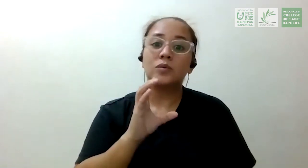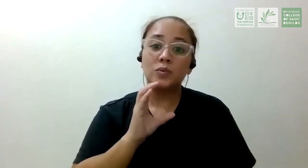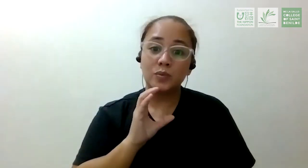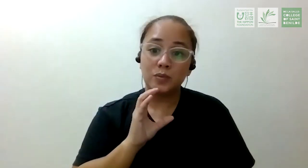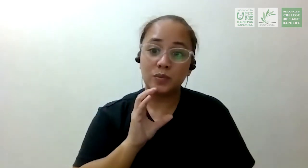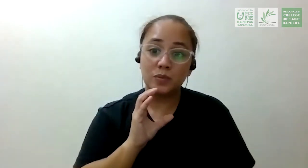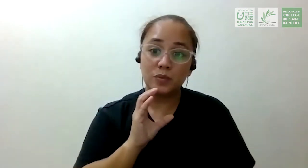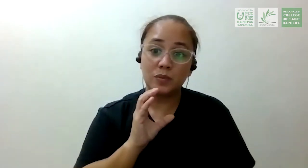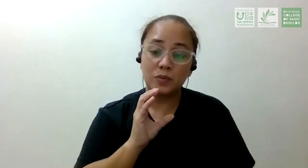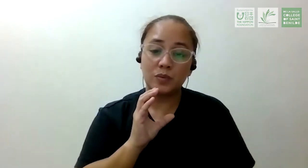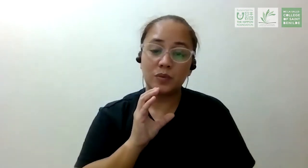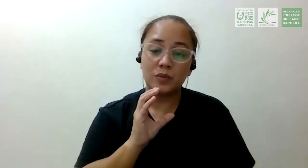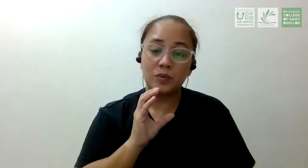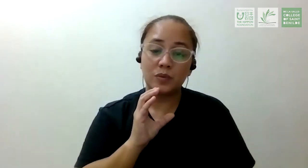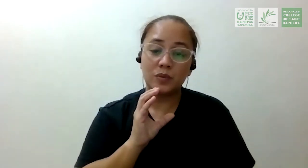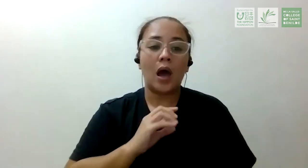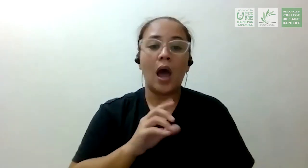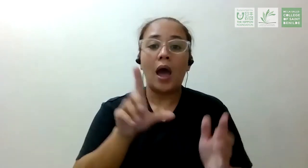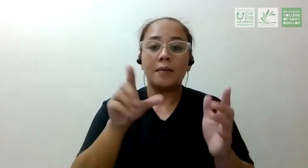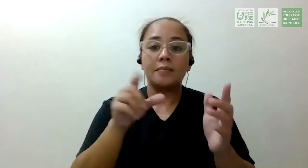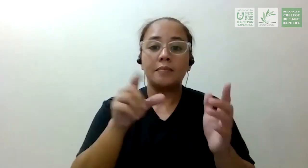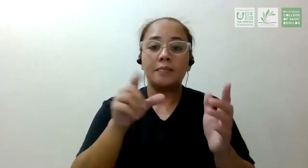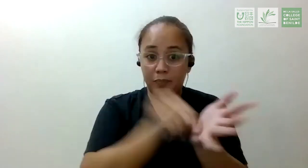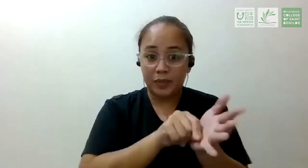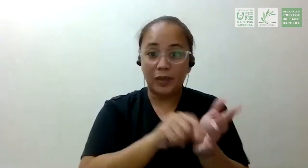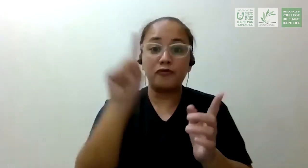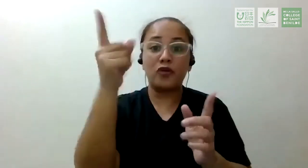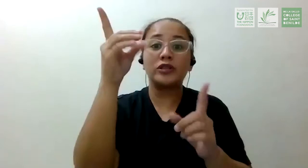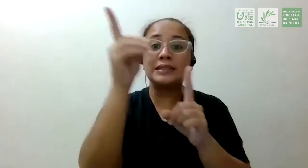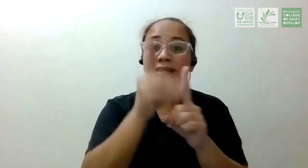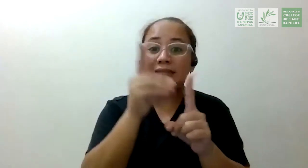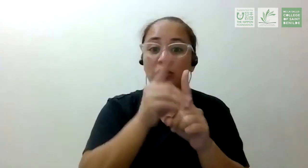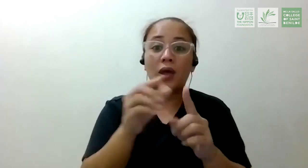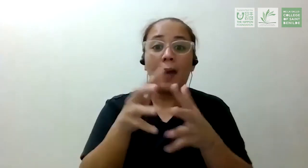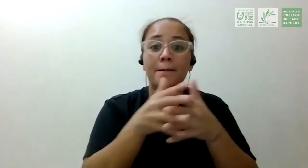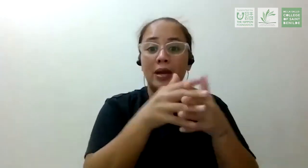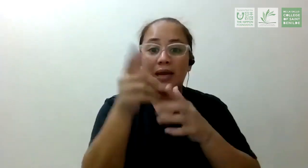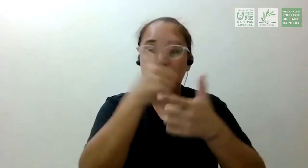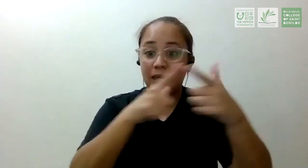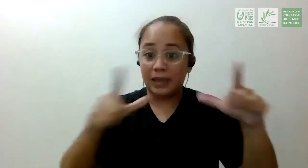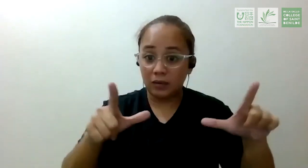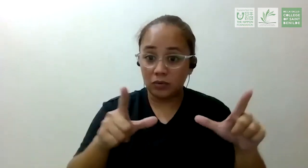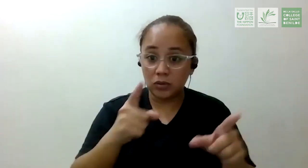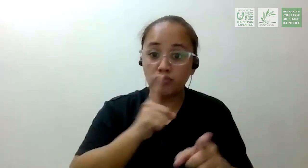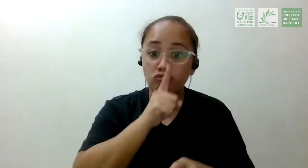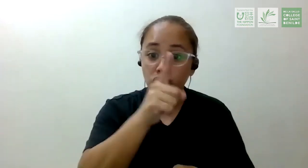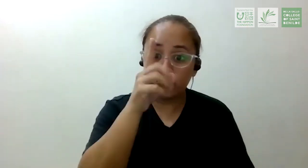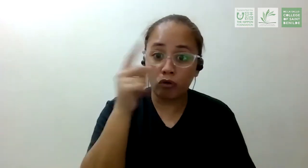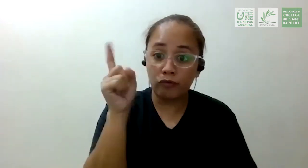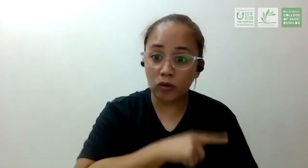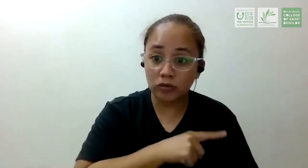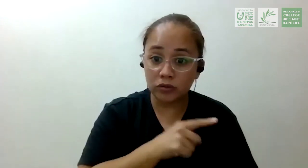Cronenberg published the first Dictionary of American Sign Language. Is that true or false?